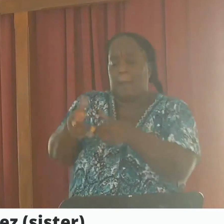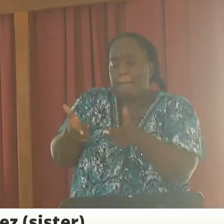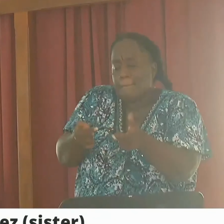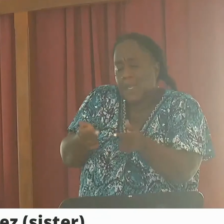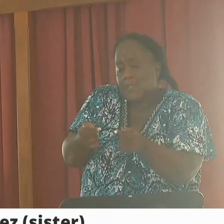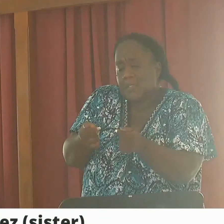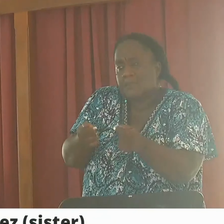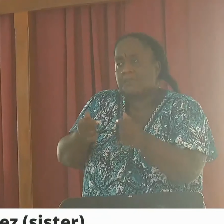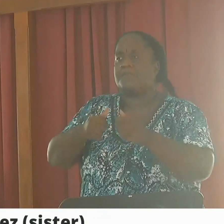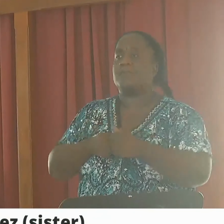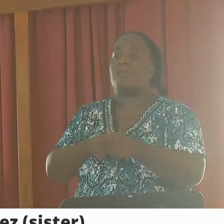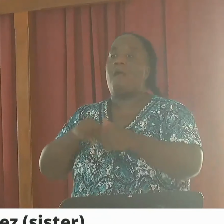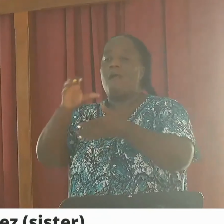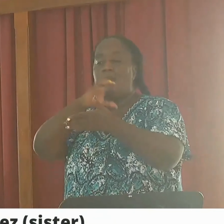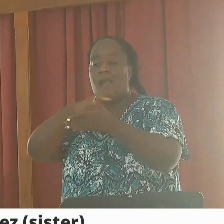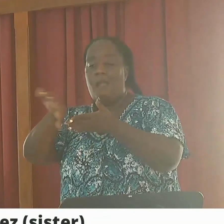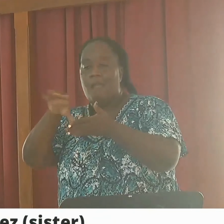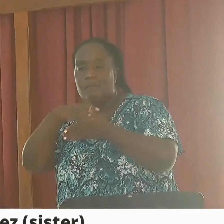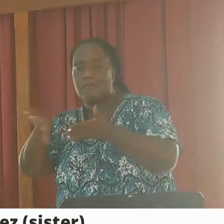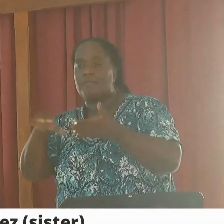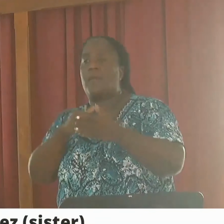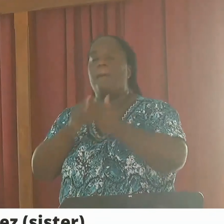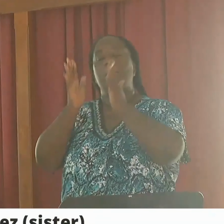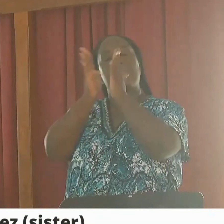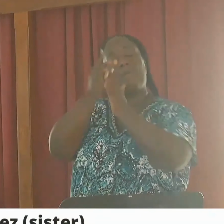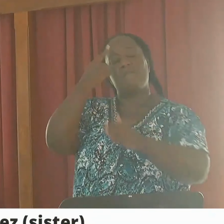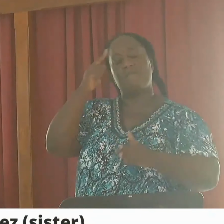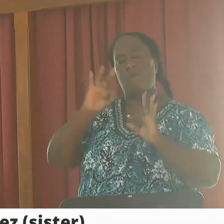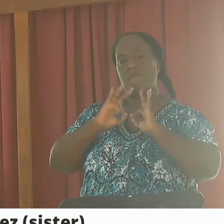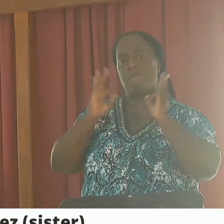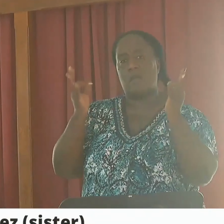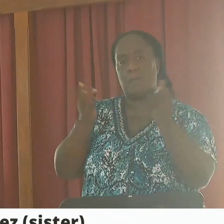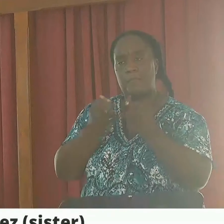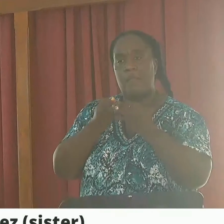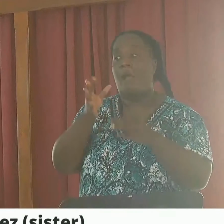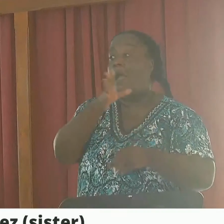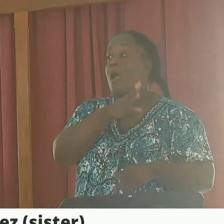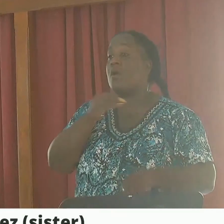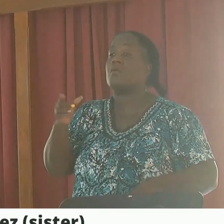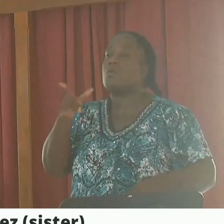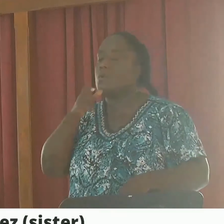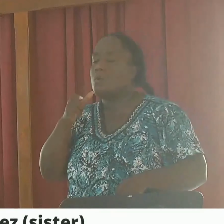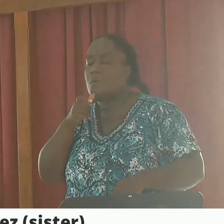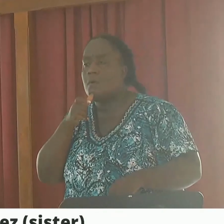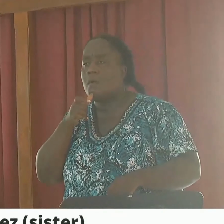messages, cards, prayed for the family, and who in